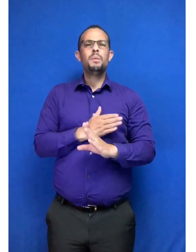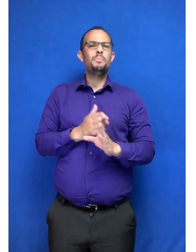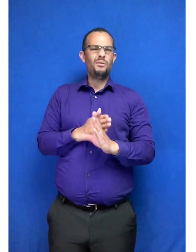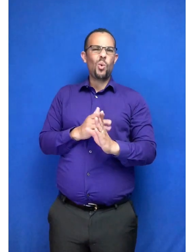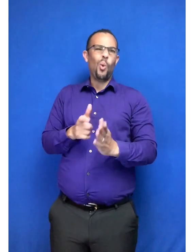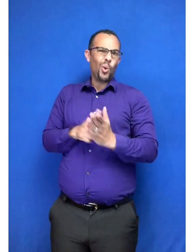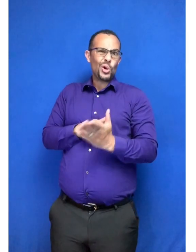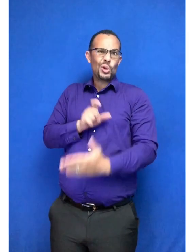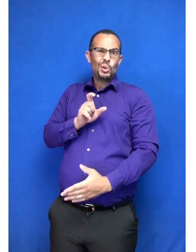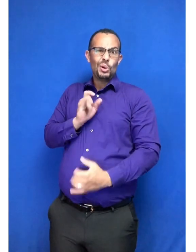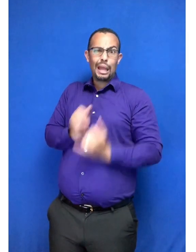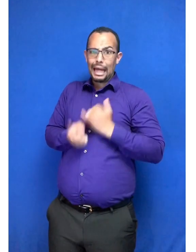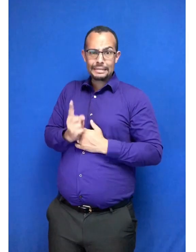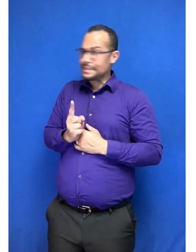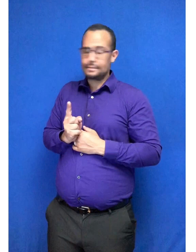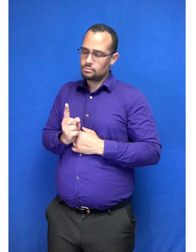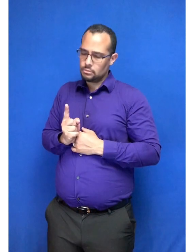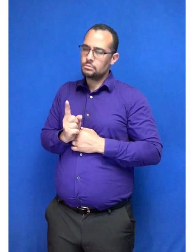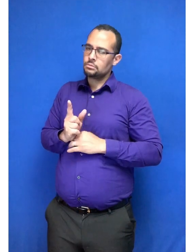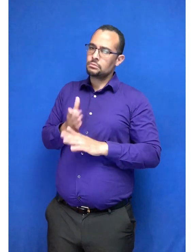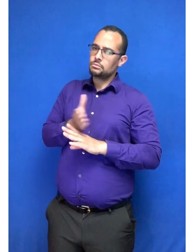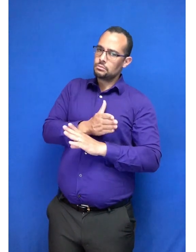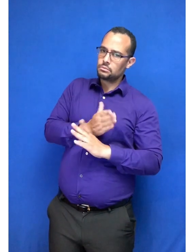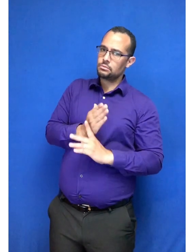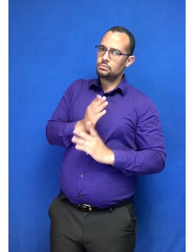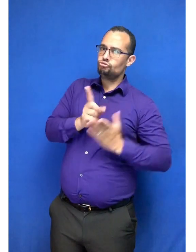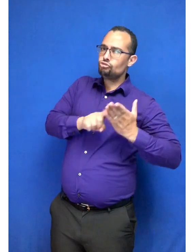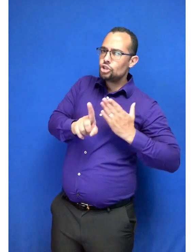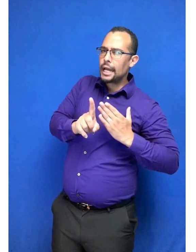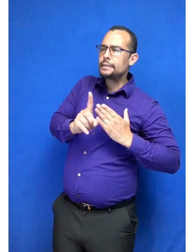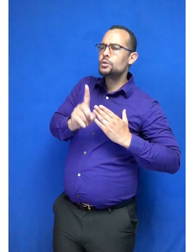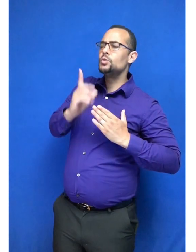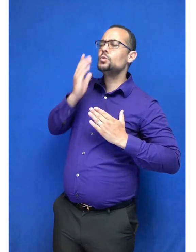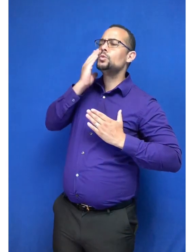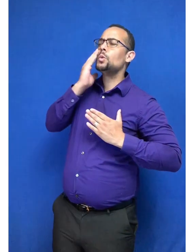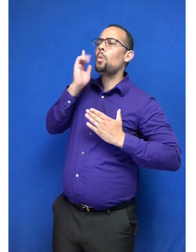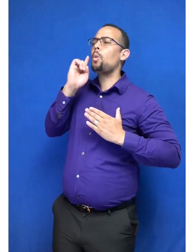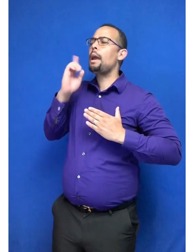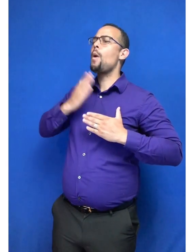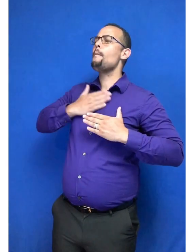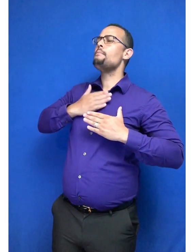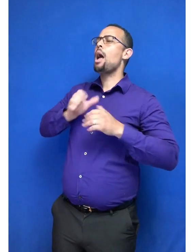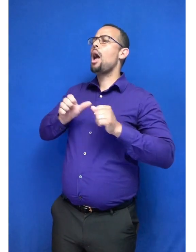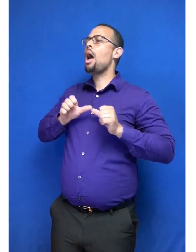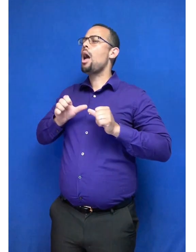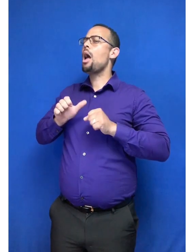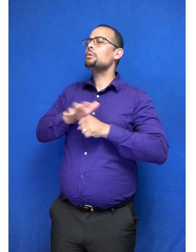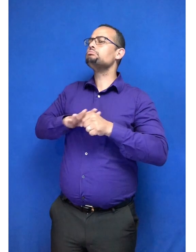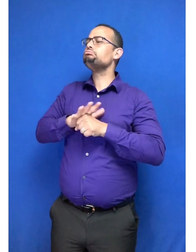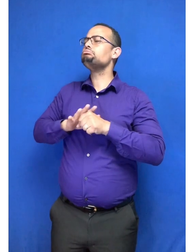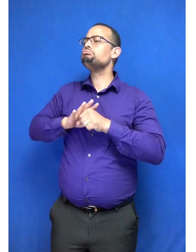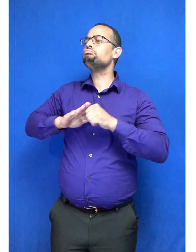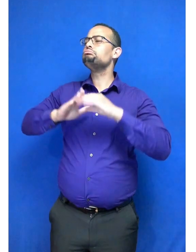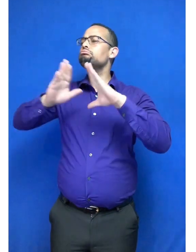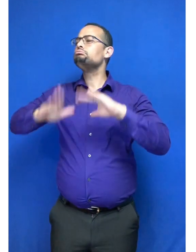that year over year, some shelters may have changed locations, and some shelters may not even open this